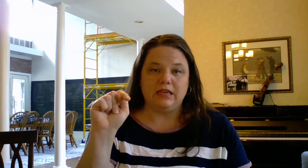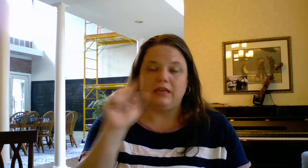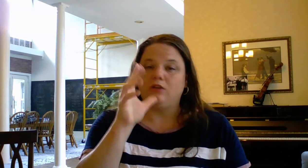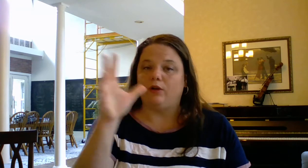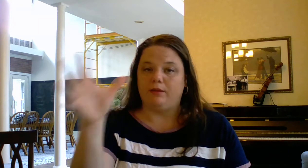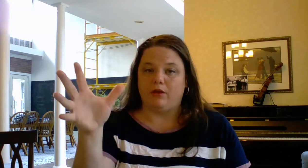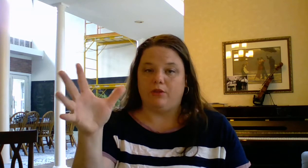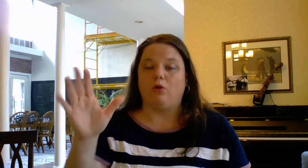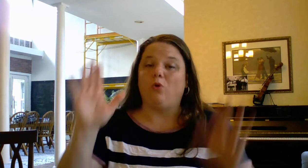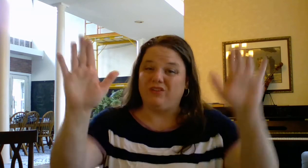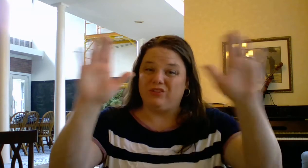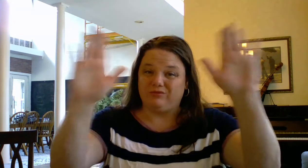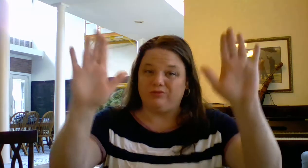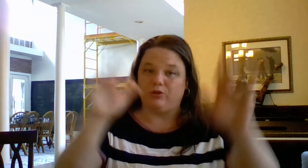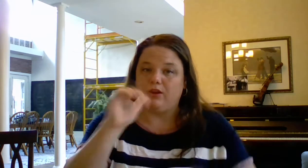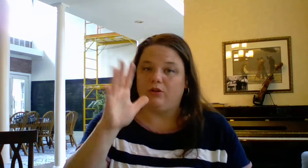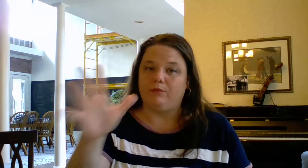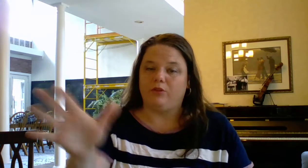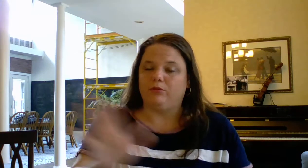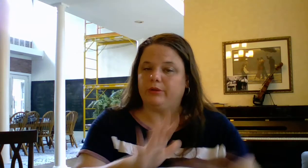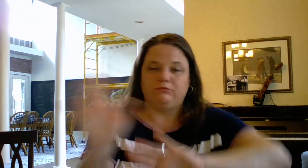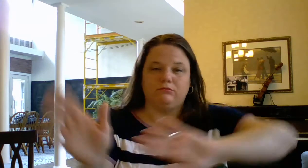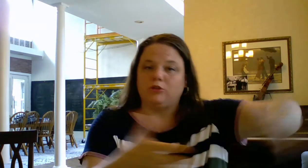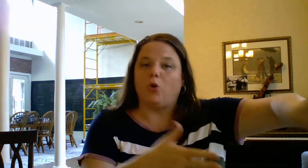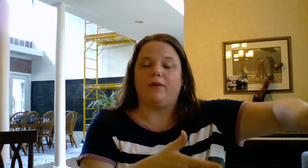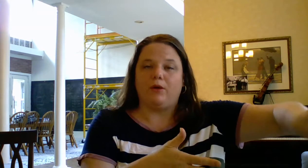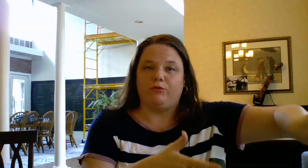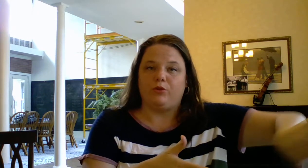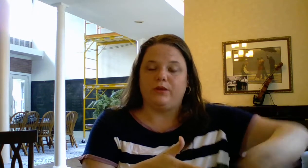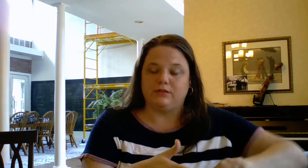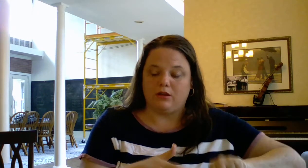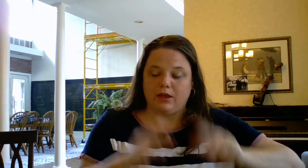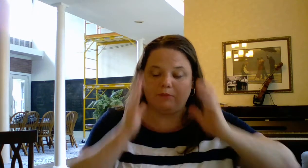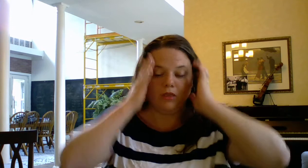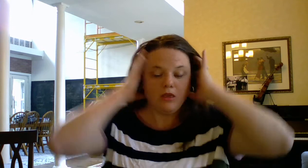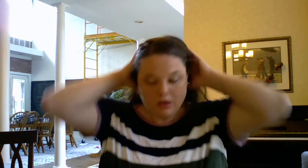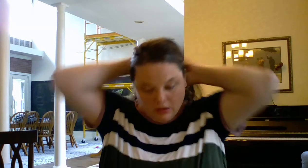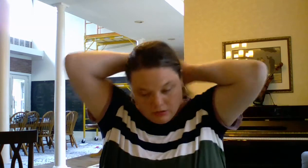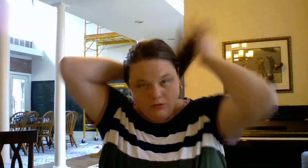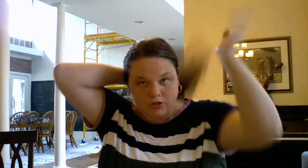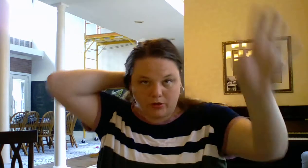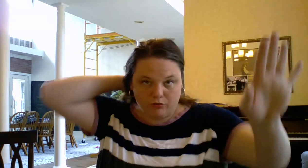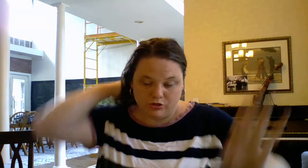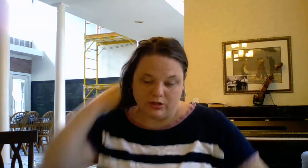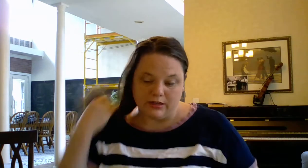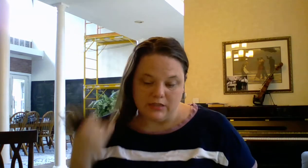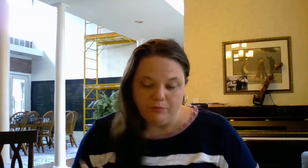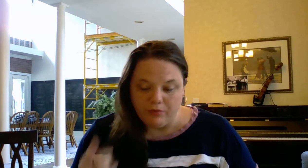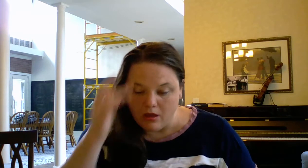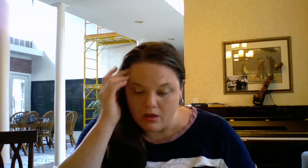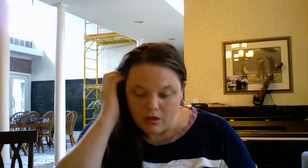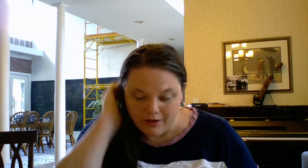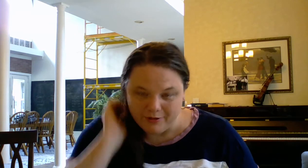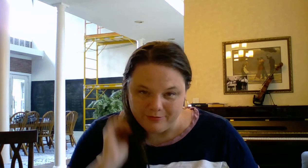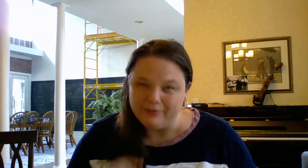G-R-E-A-T grandmother or even great grandmother. But don't worry about that one for the quiz, okay? Don't want to confuse you guys yet.